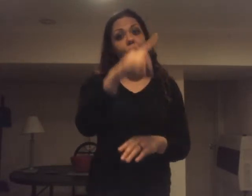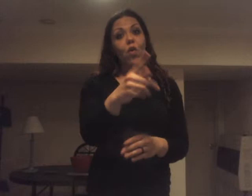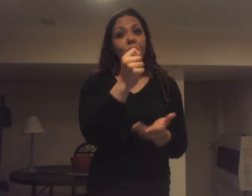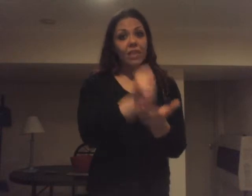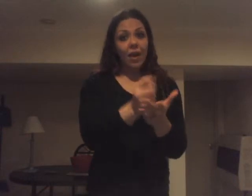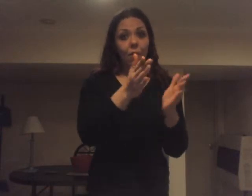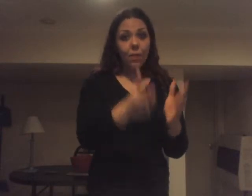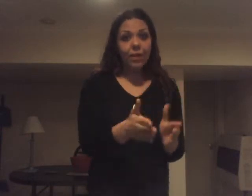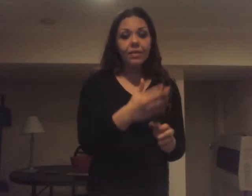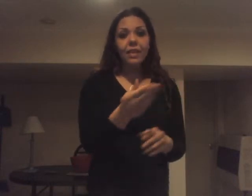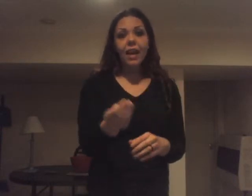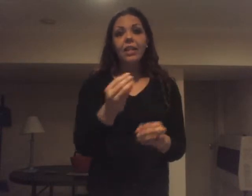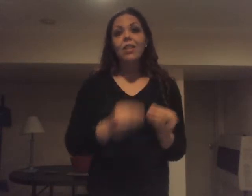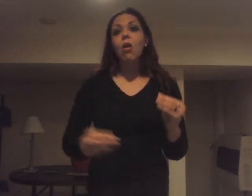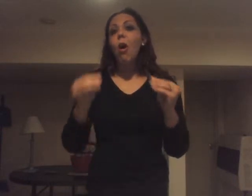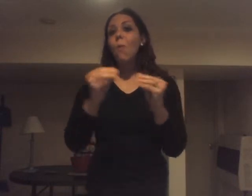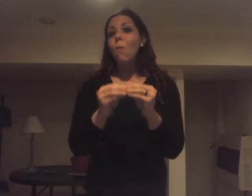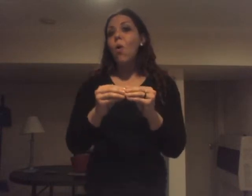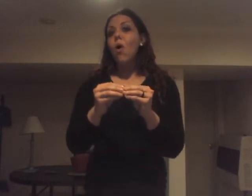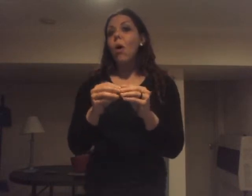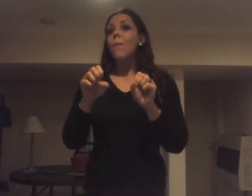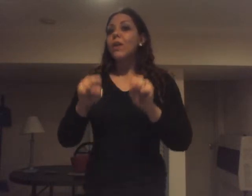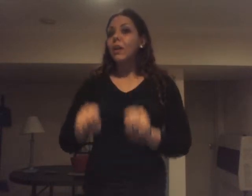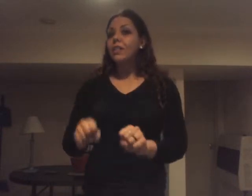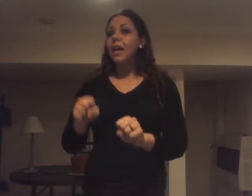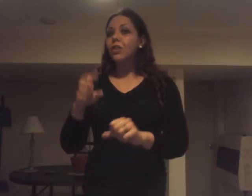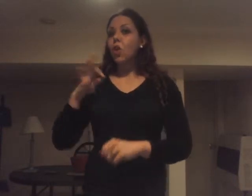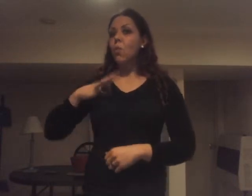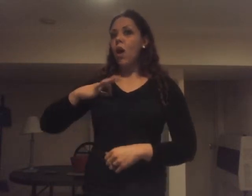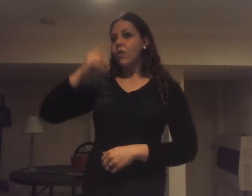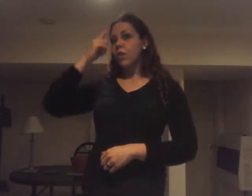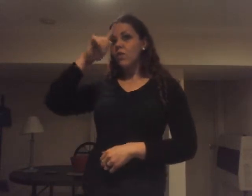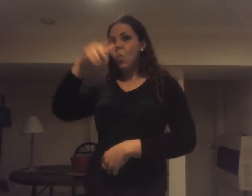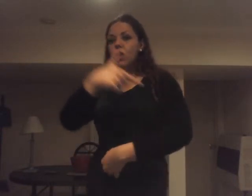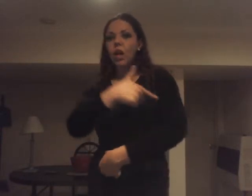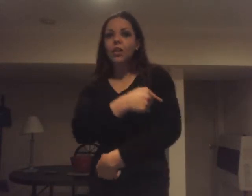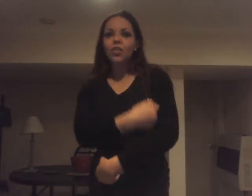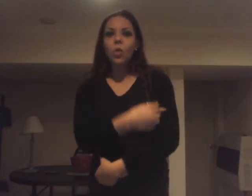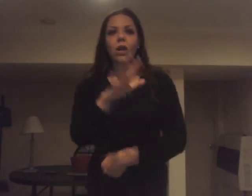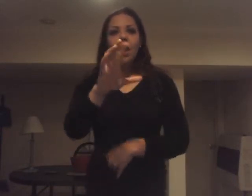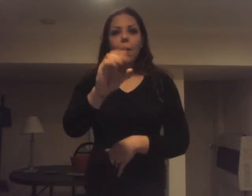more potential profit for the drug companies in producing cures for them.